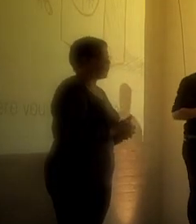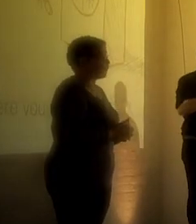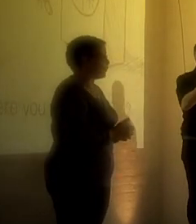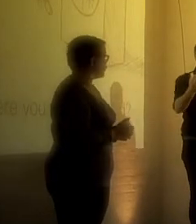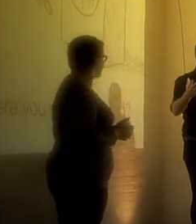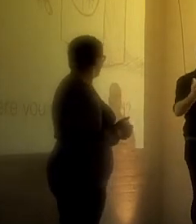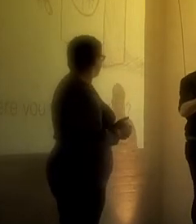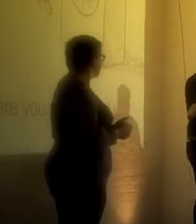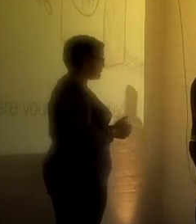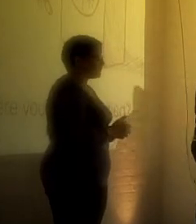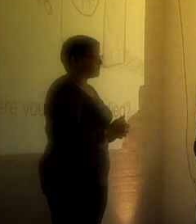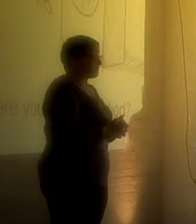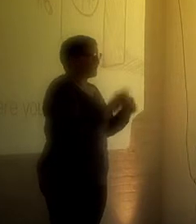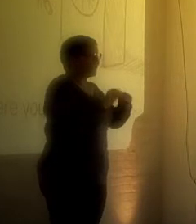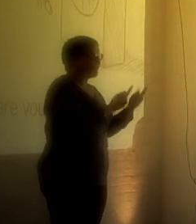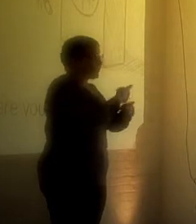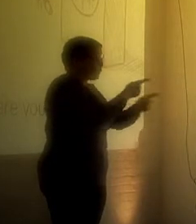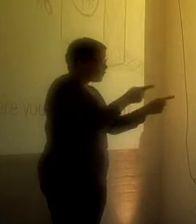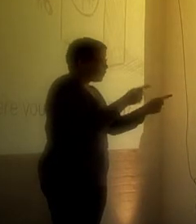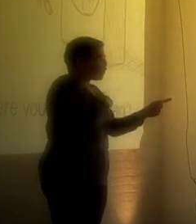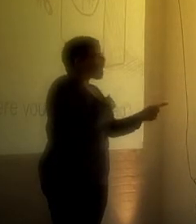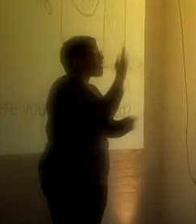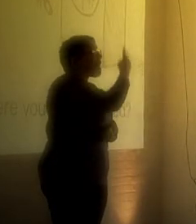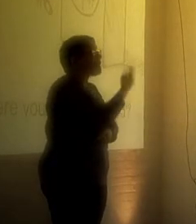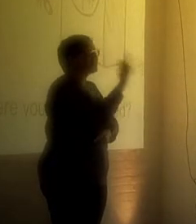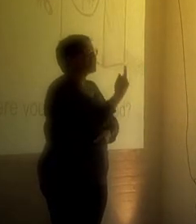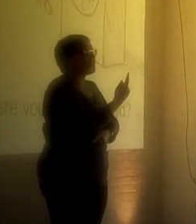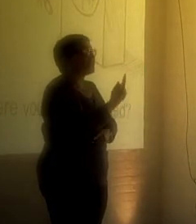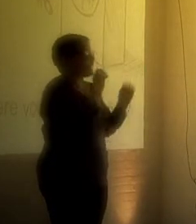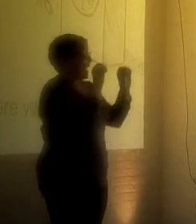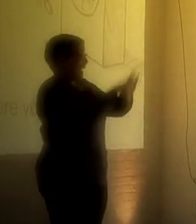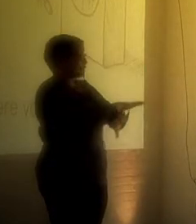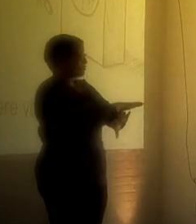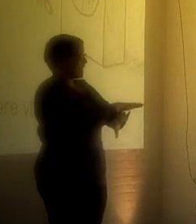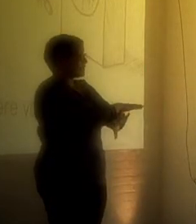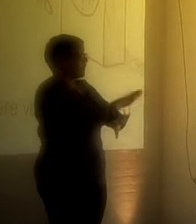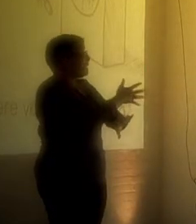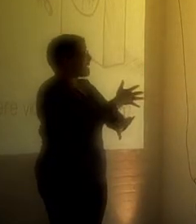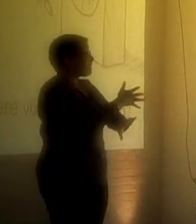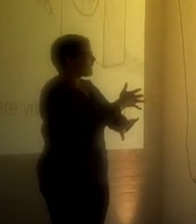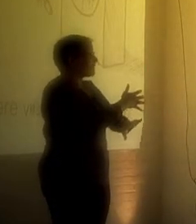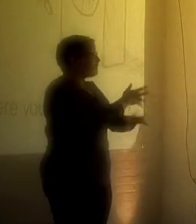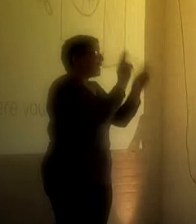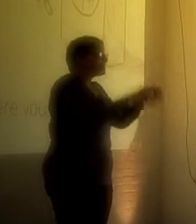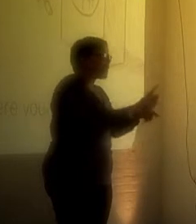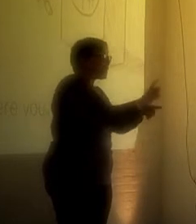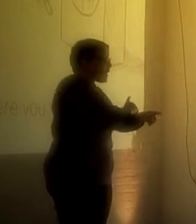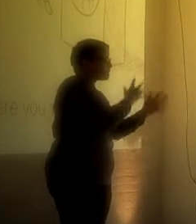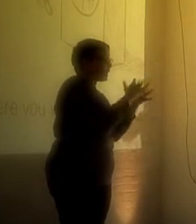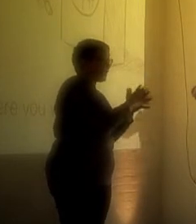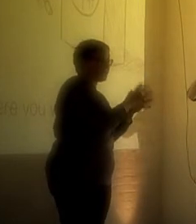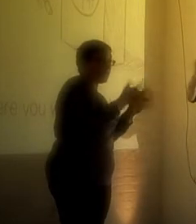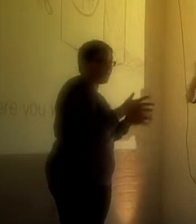when it did die. And of course, it would be different for all of you, because art's an abstract thing. So it didn't all die for all of us Wednesday last week. It